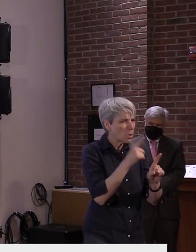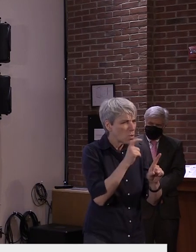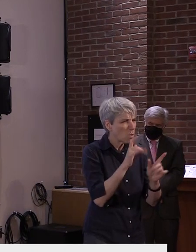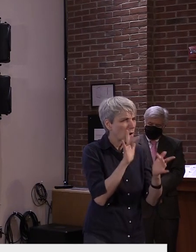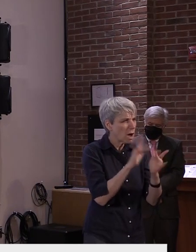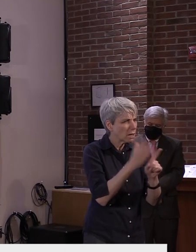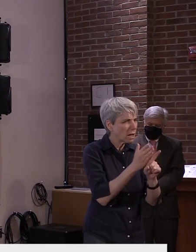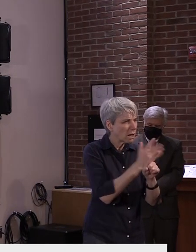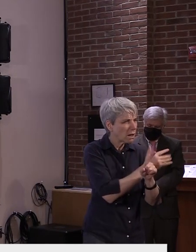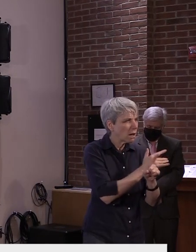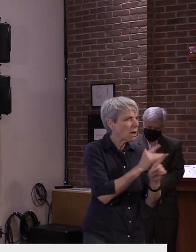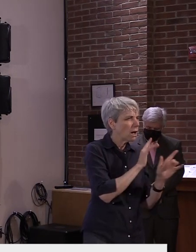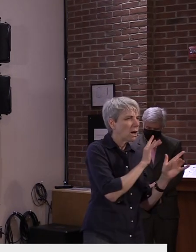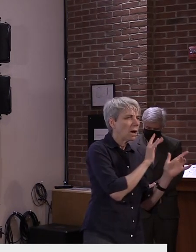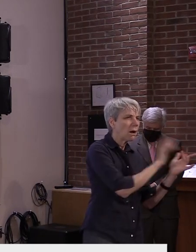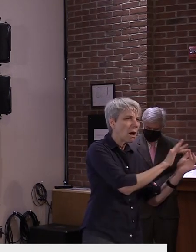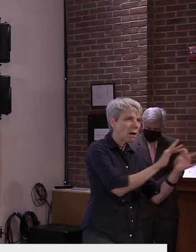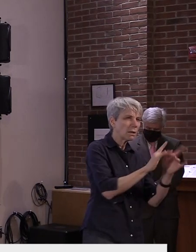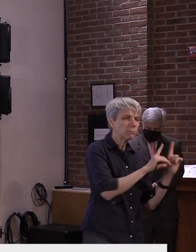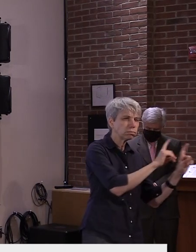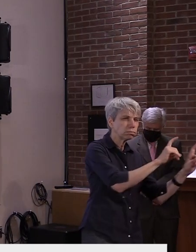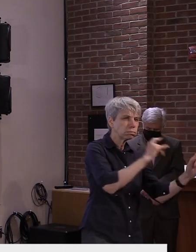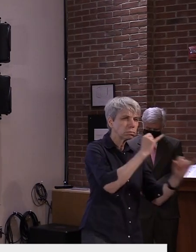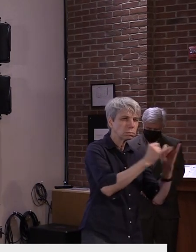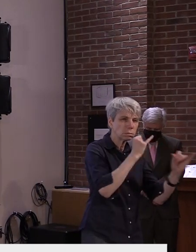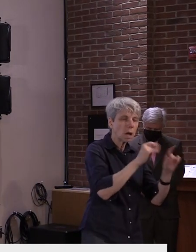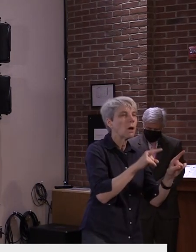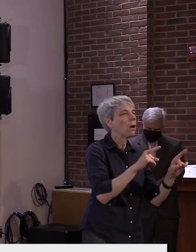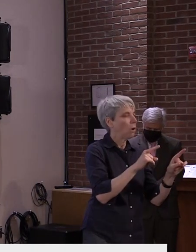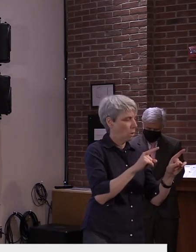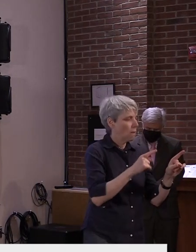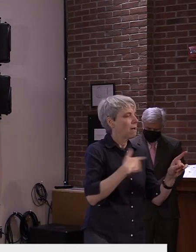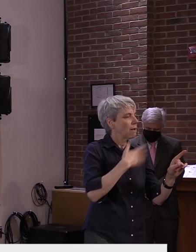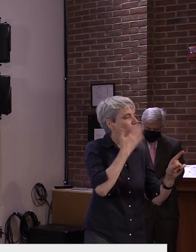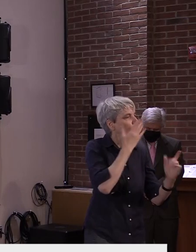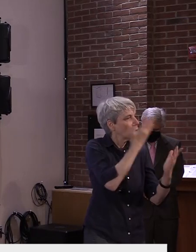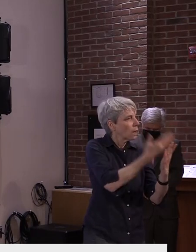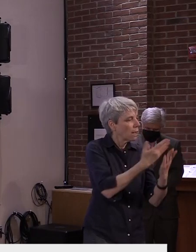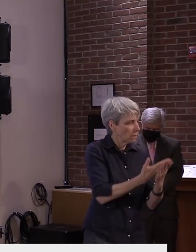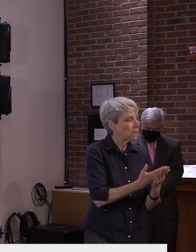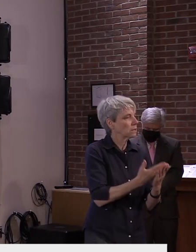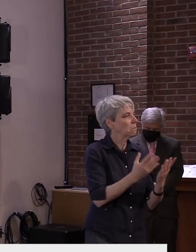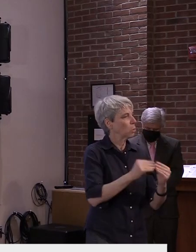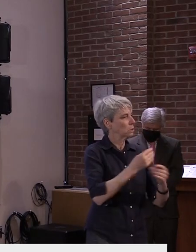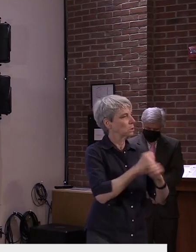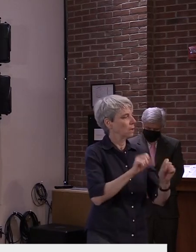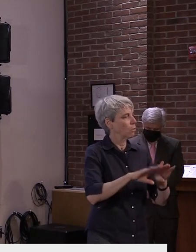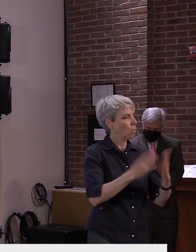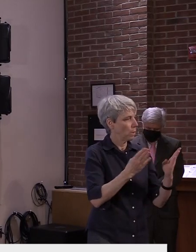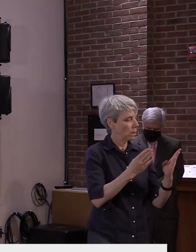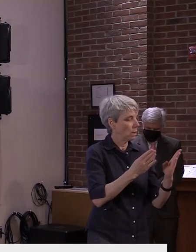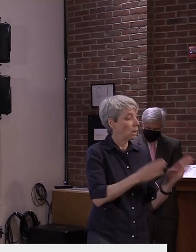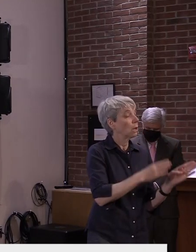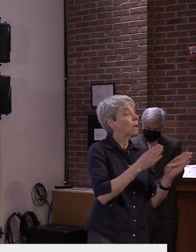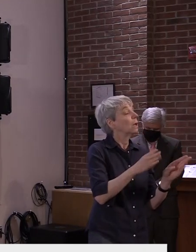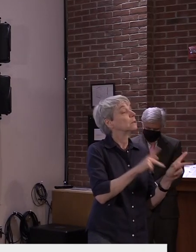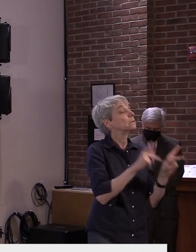Colleges and universities, likewise, are working very closely with the document that we discussed with Richard